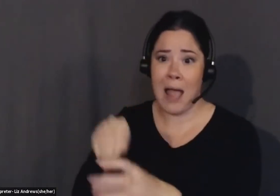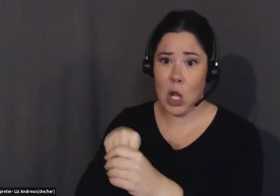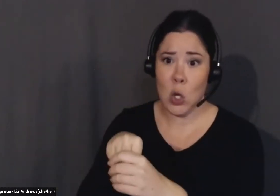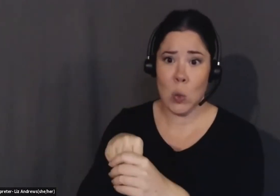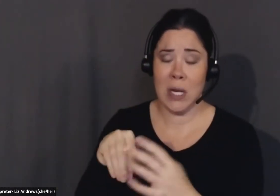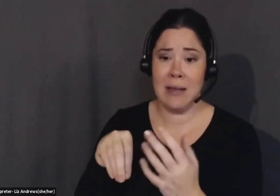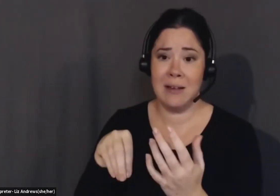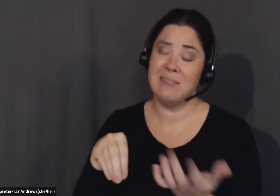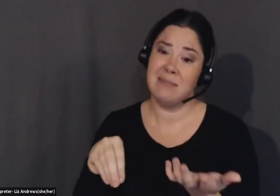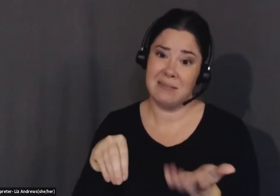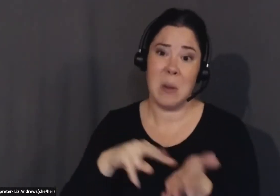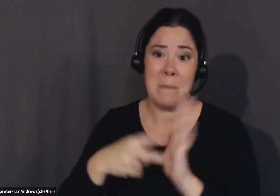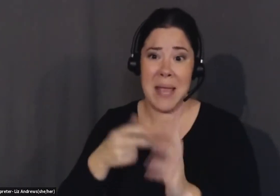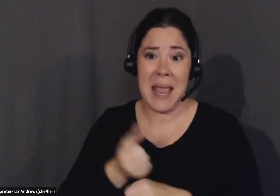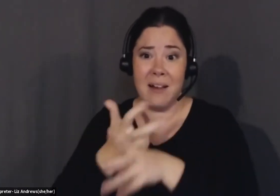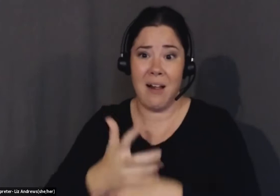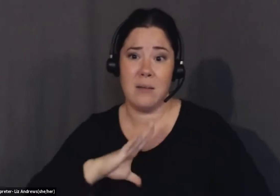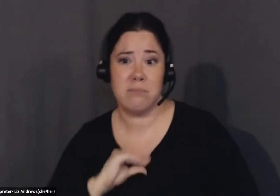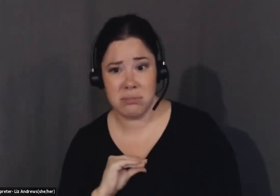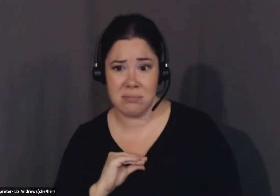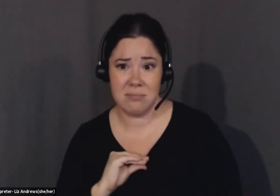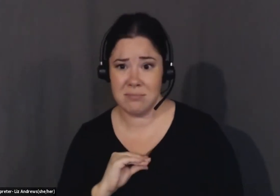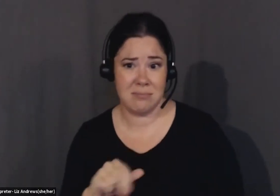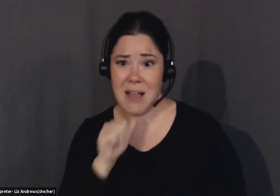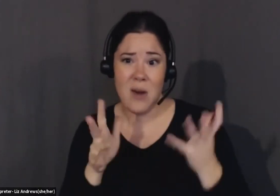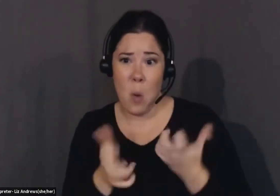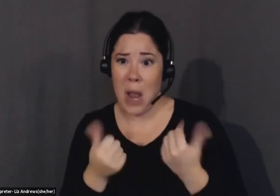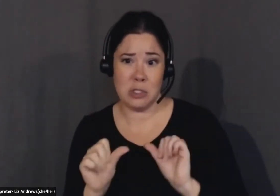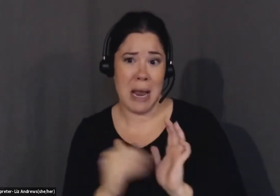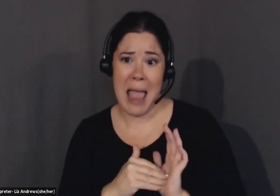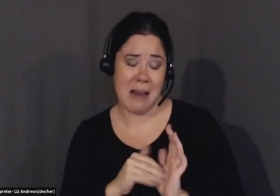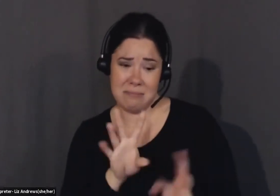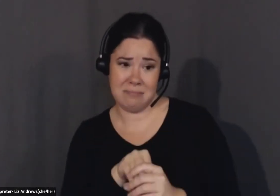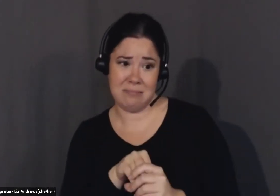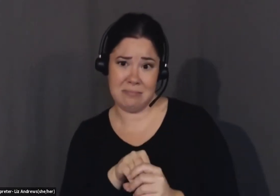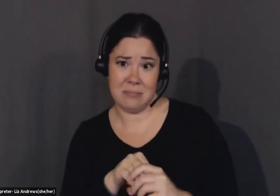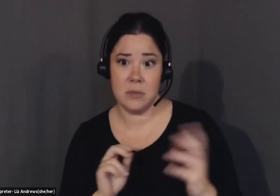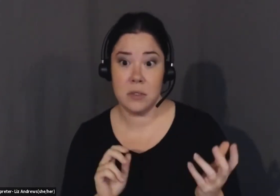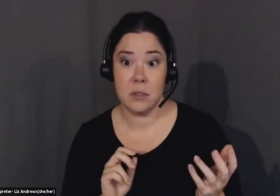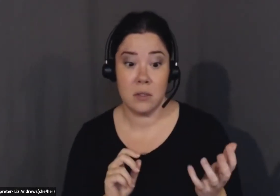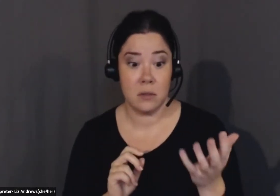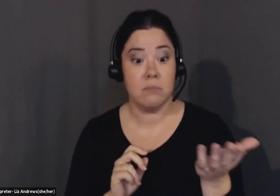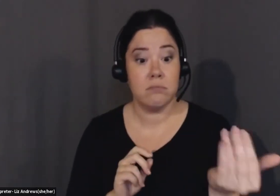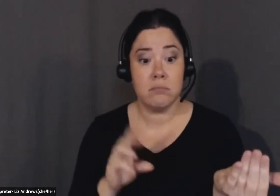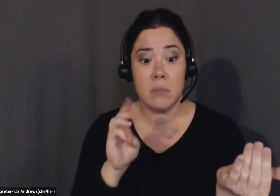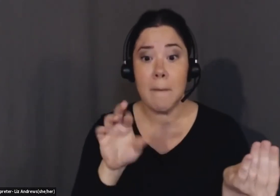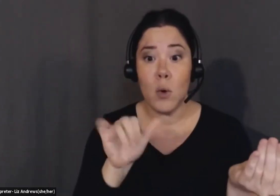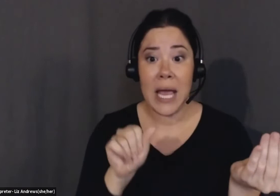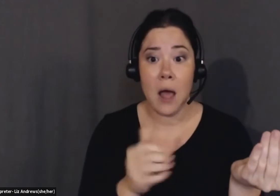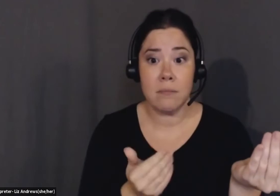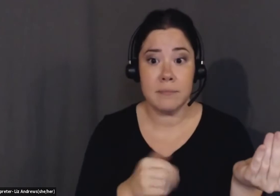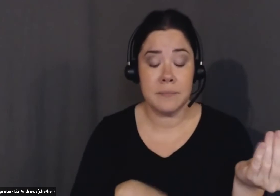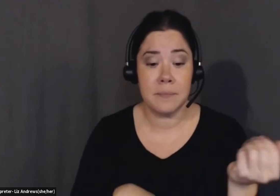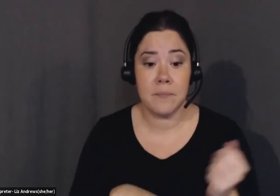were discouraged and reluctant to try again. Okay, Maria. Maria